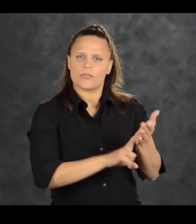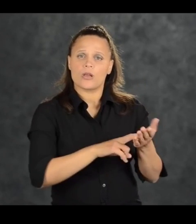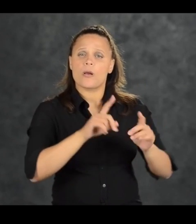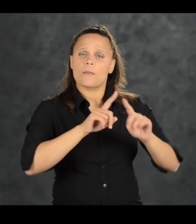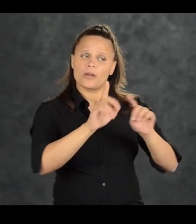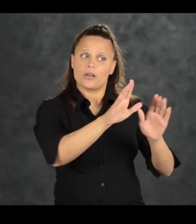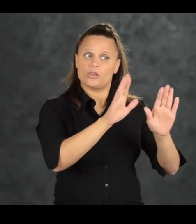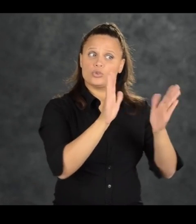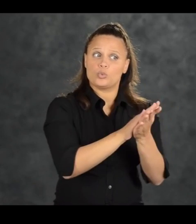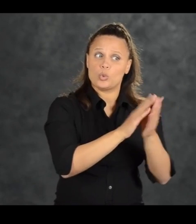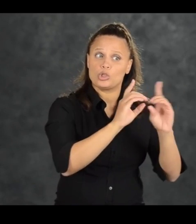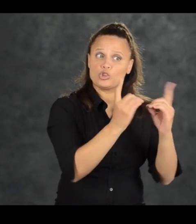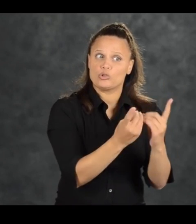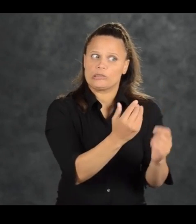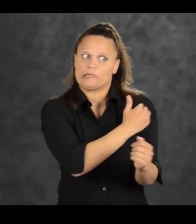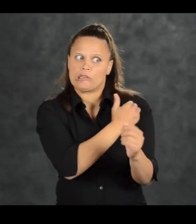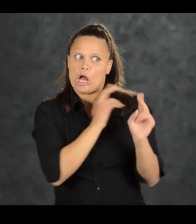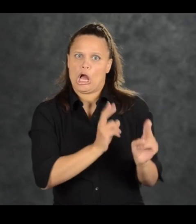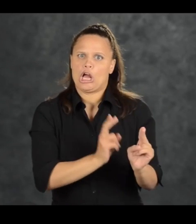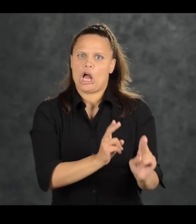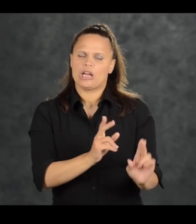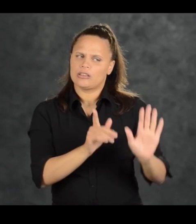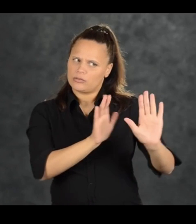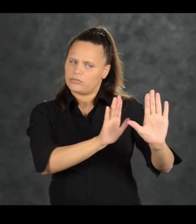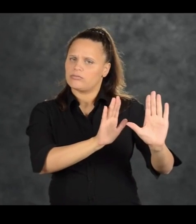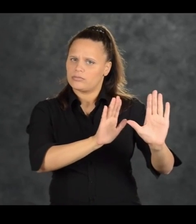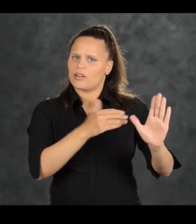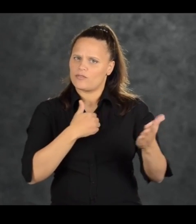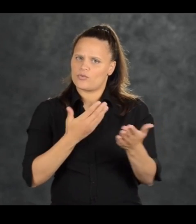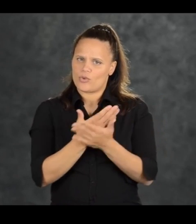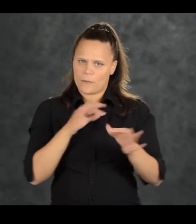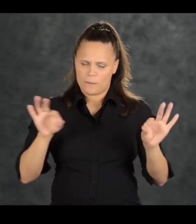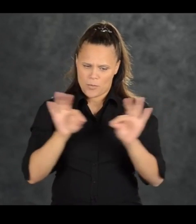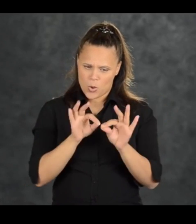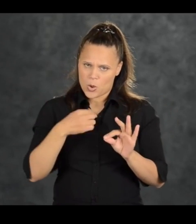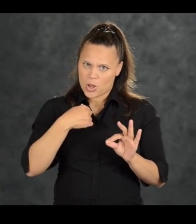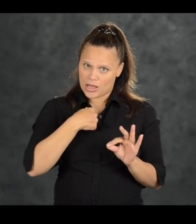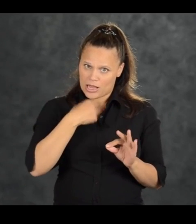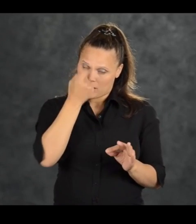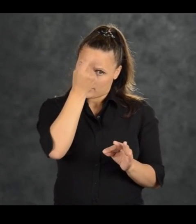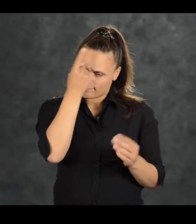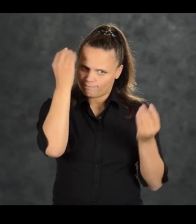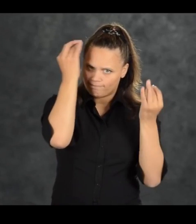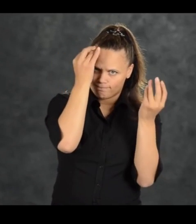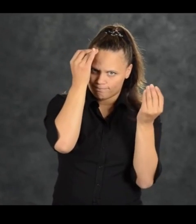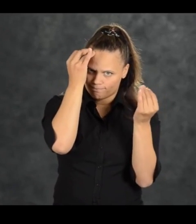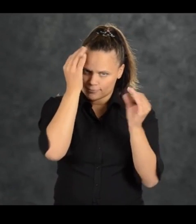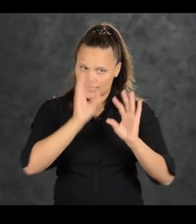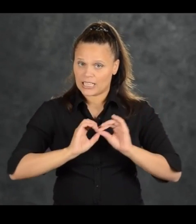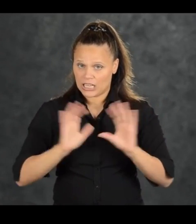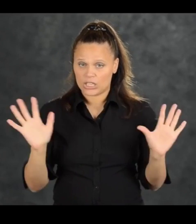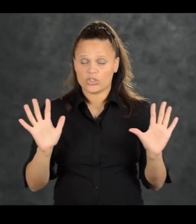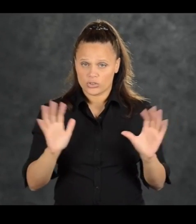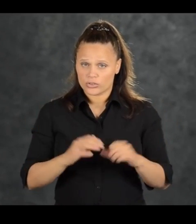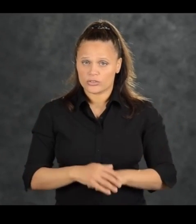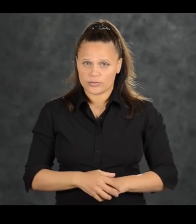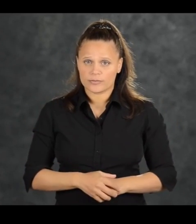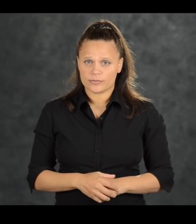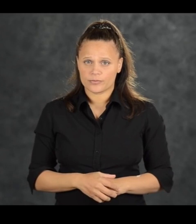Really take your time. Don't just skim it. Really let the school know that you need